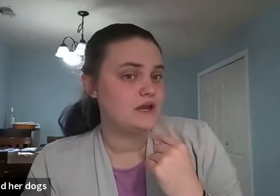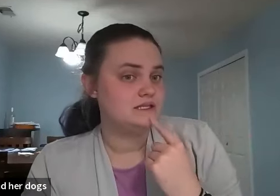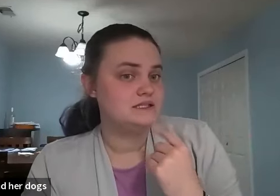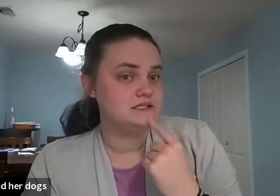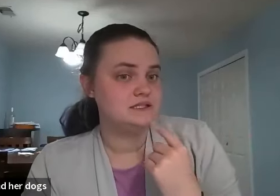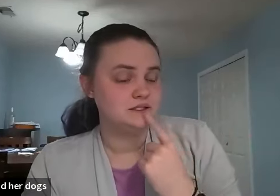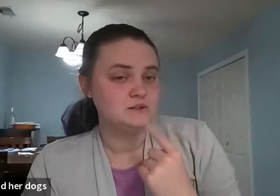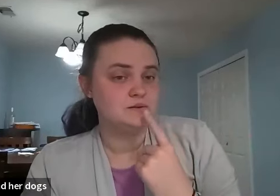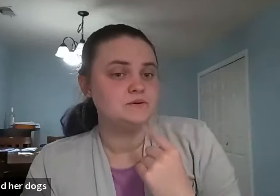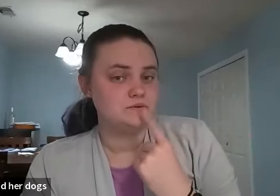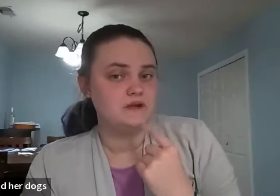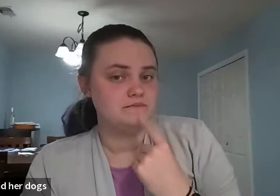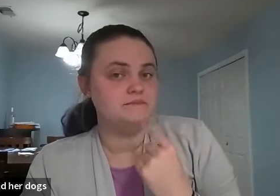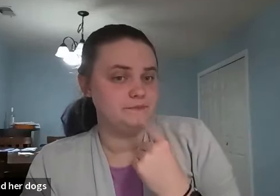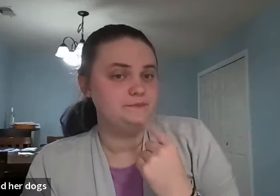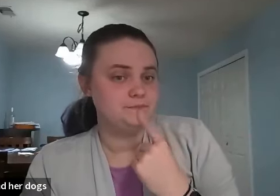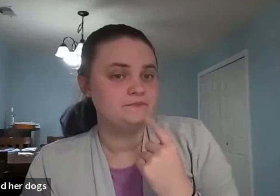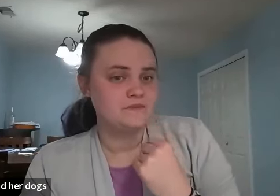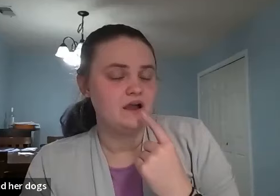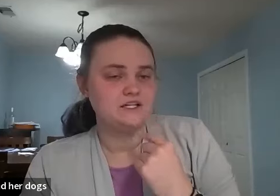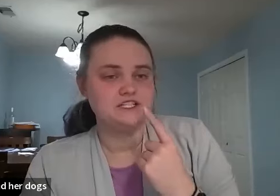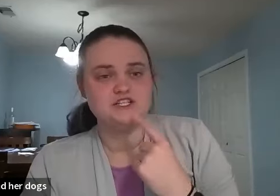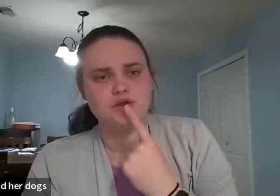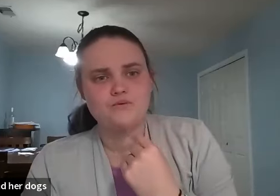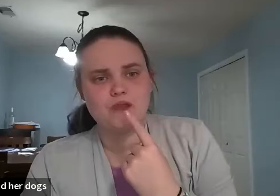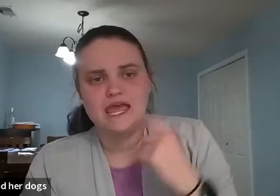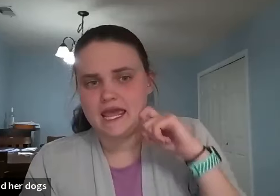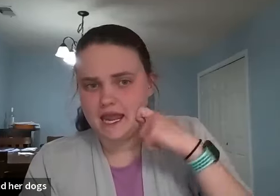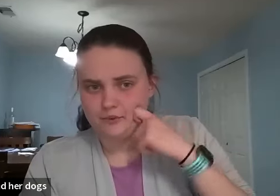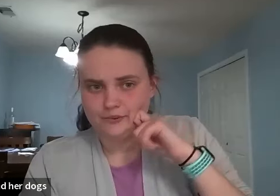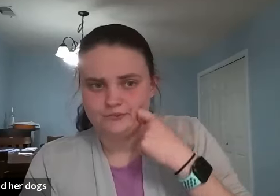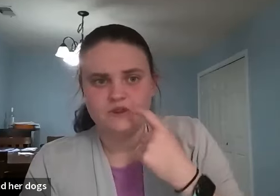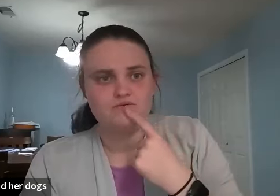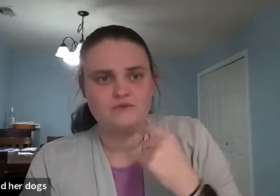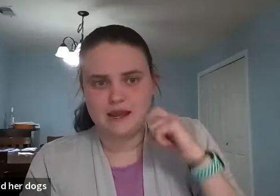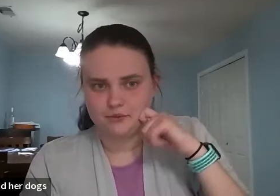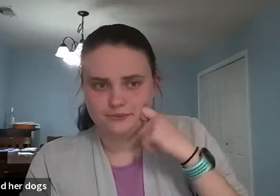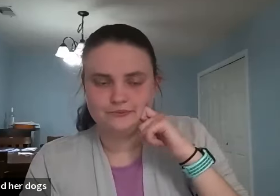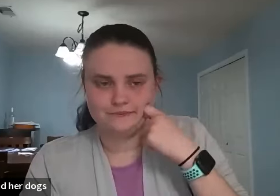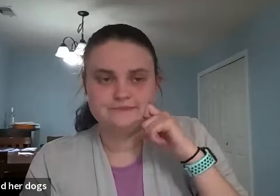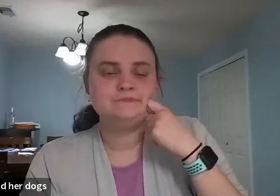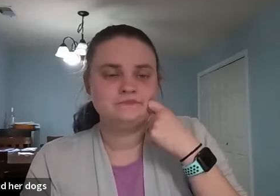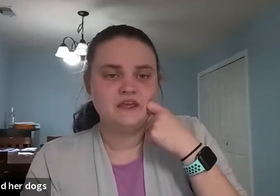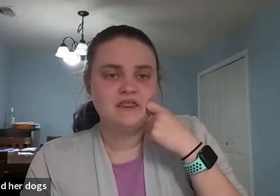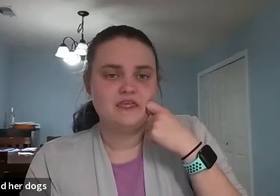Red. Red. Mm-hmm. On your chin. So you go red apple. Red apple. Mm-hmm.